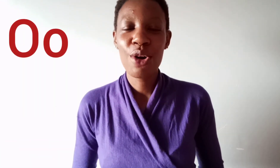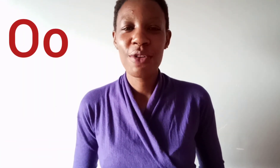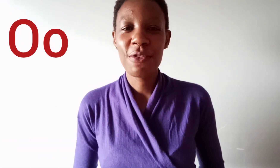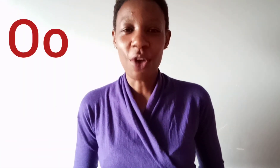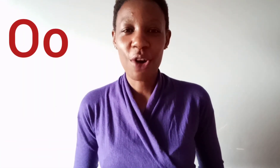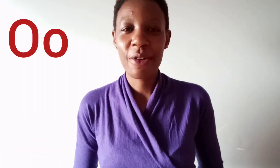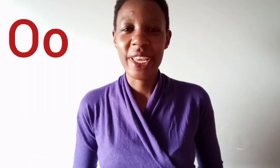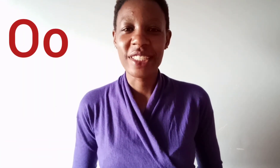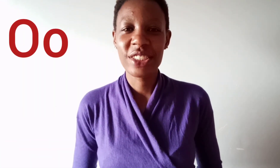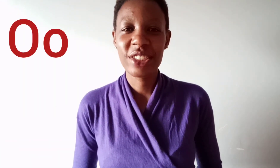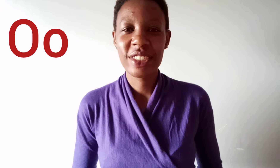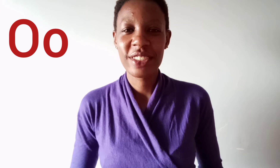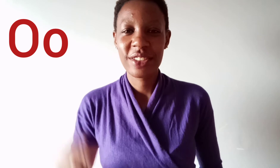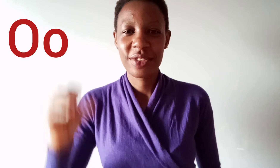for orange.